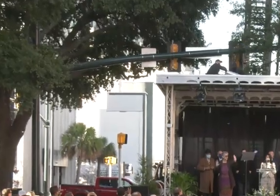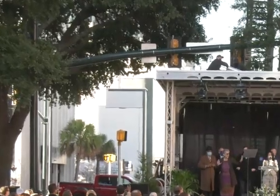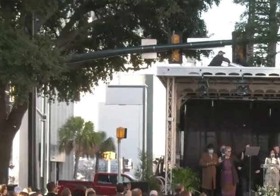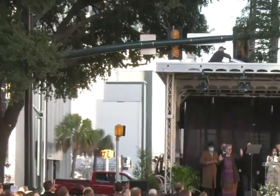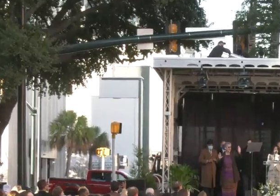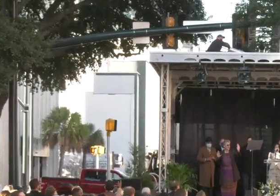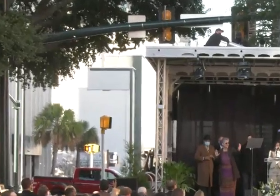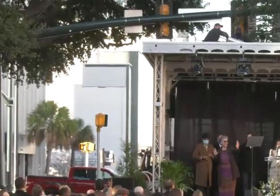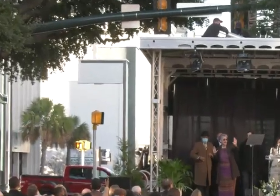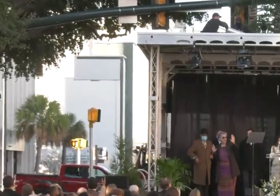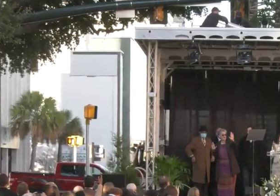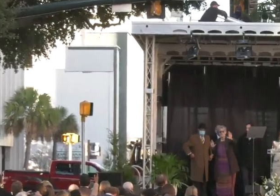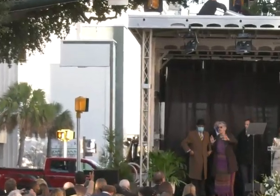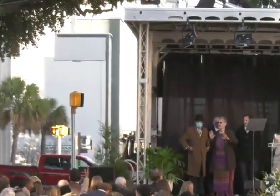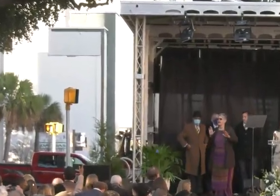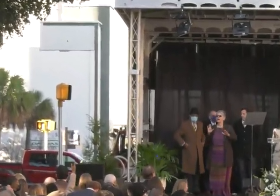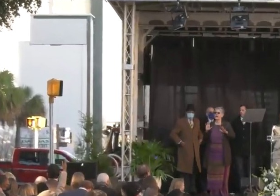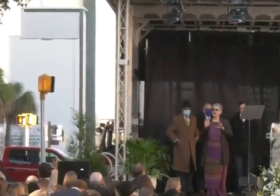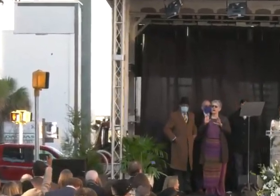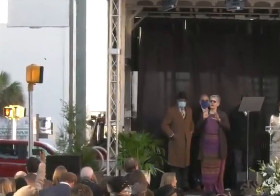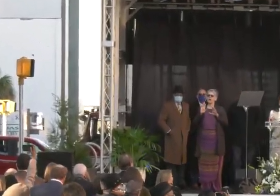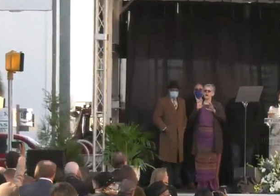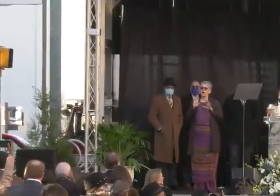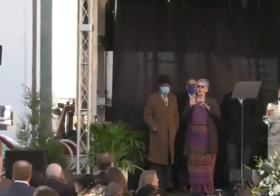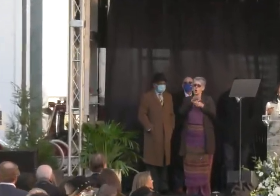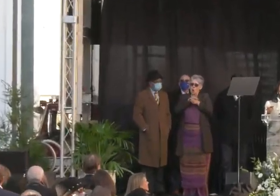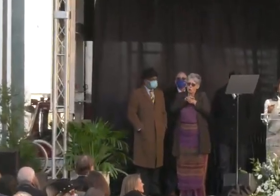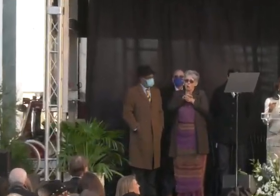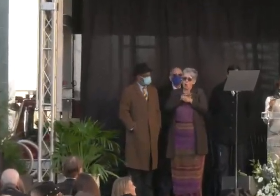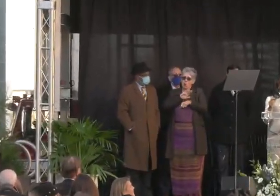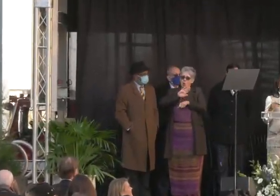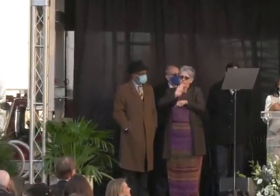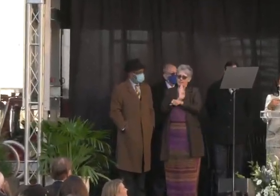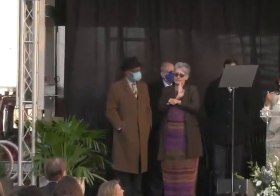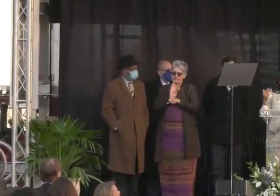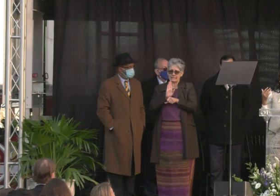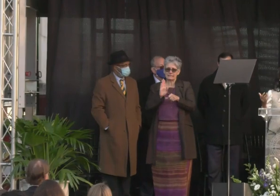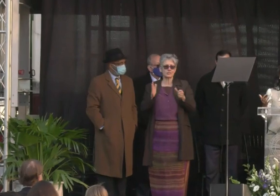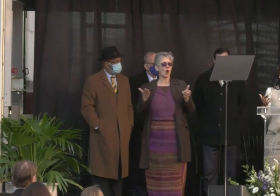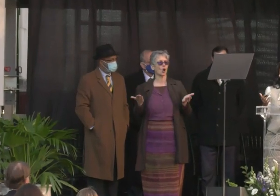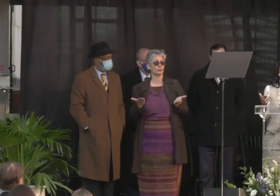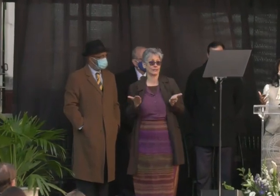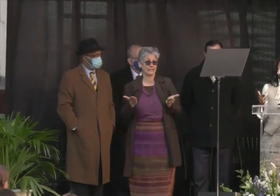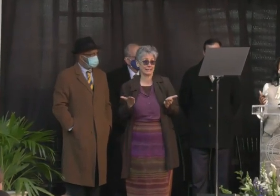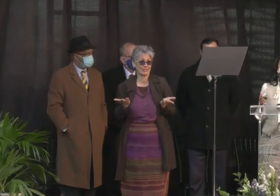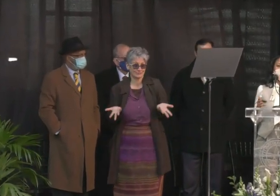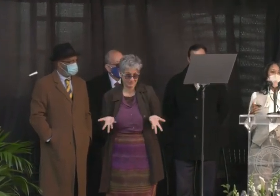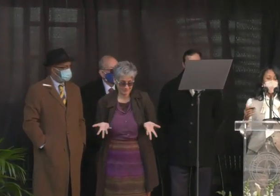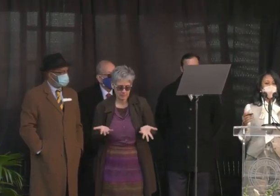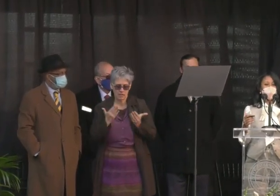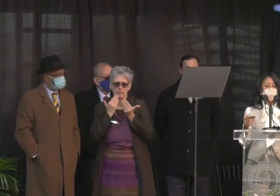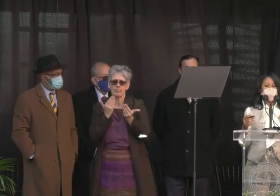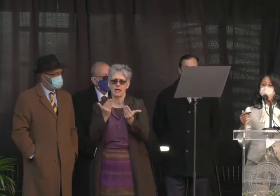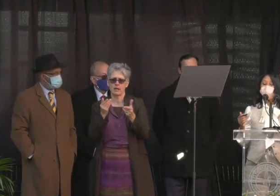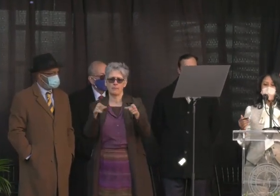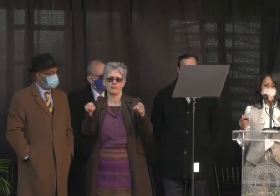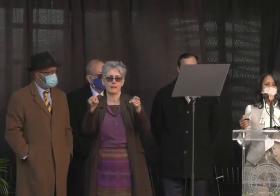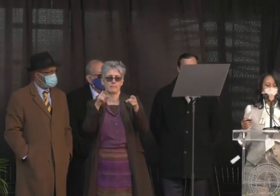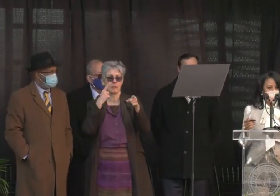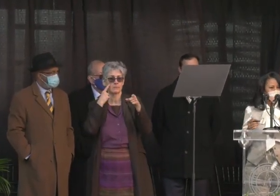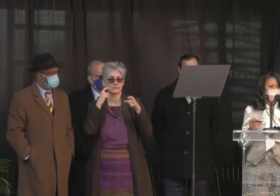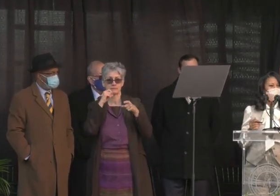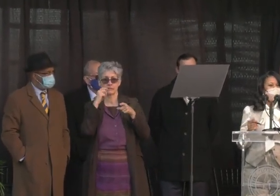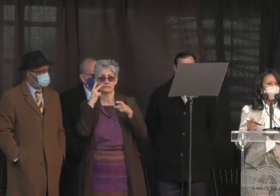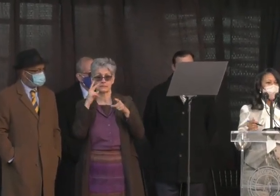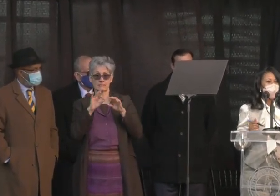local, are right here in our midst. And I also have to extend my gratitude to them because I haven't seen